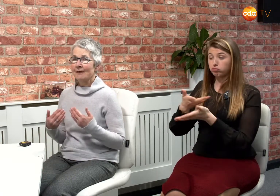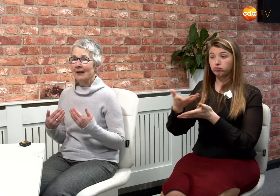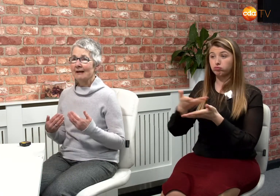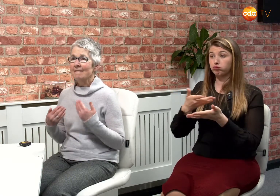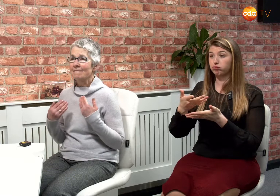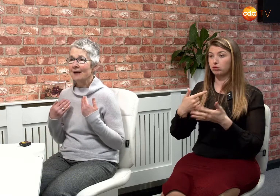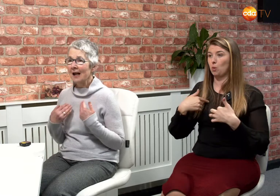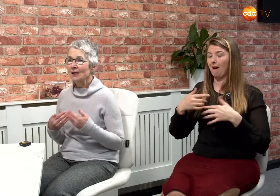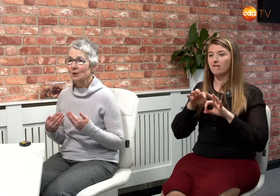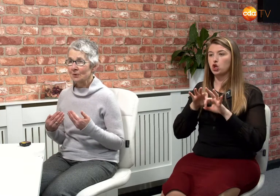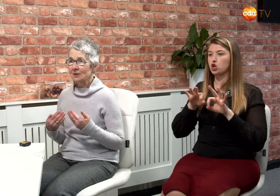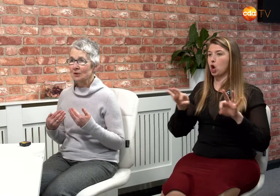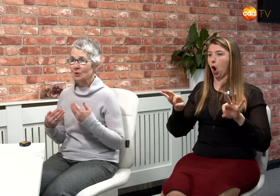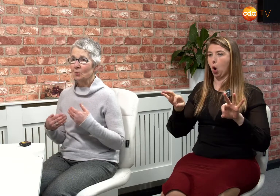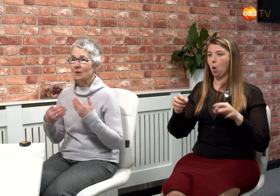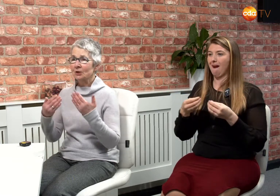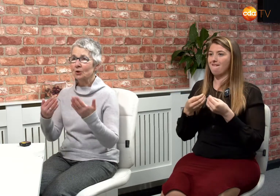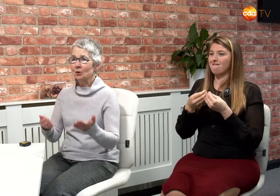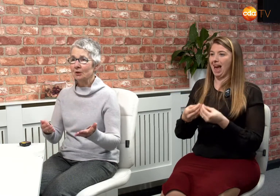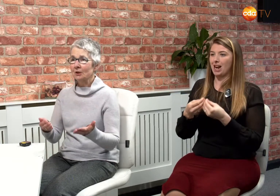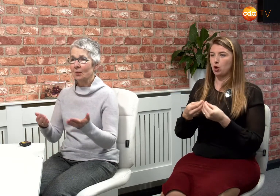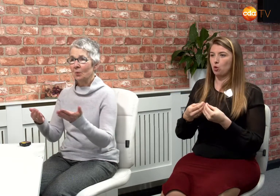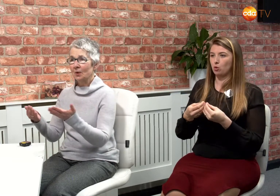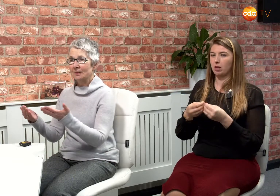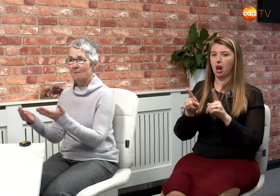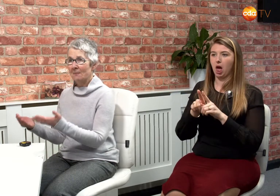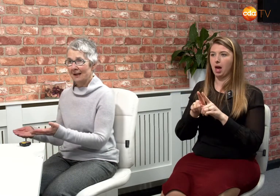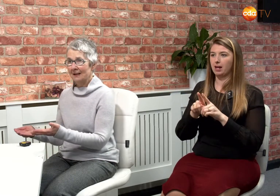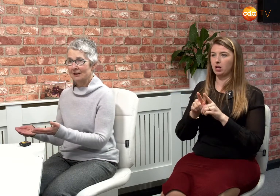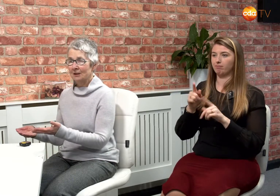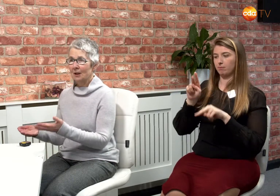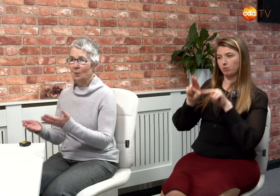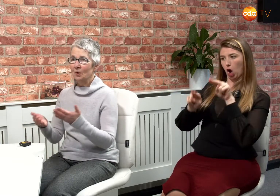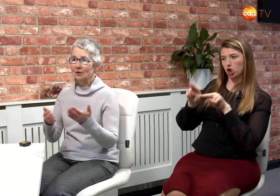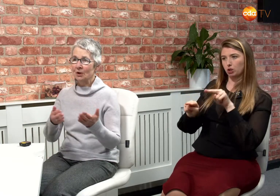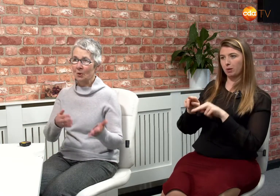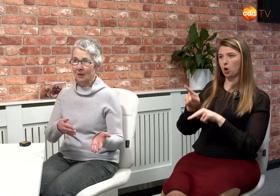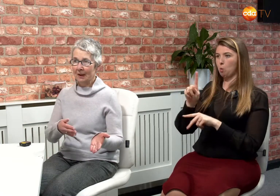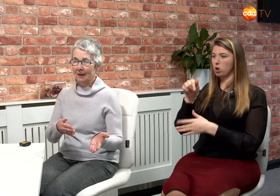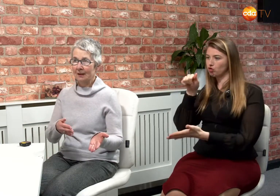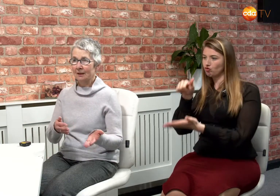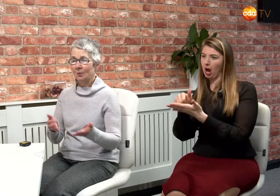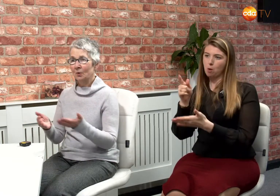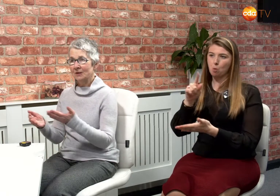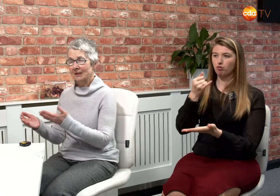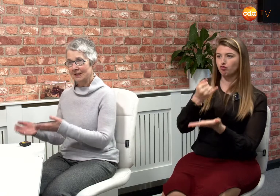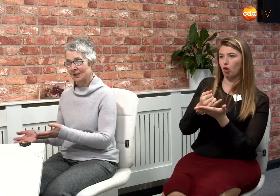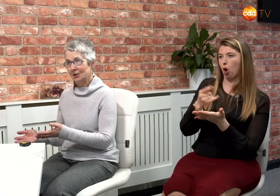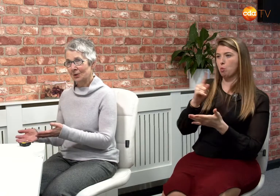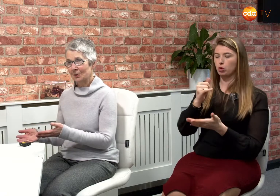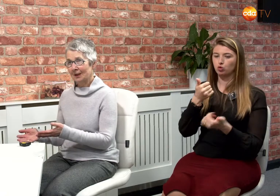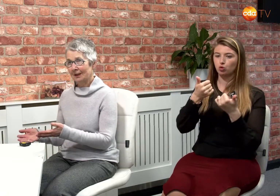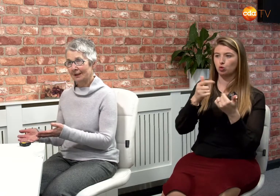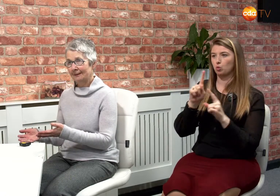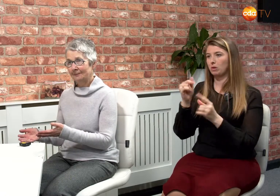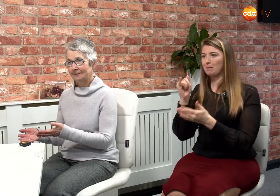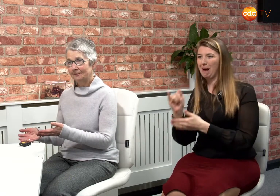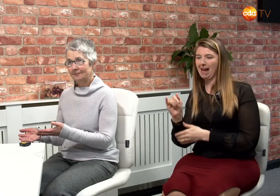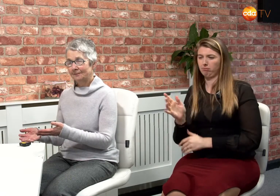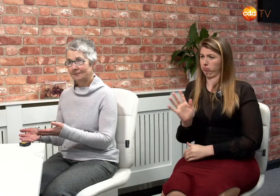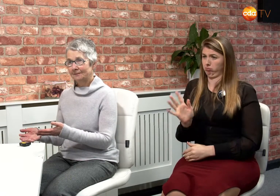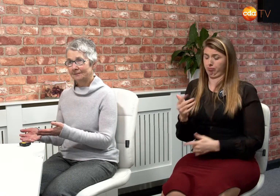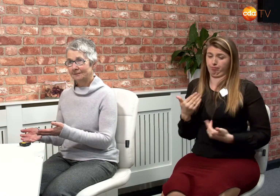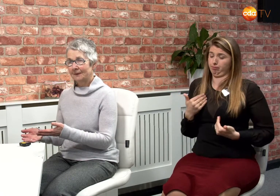don't have any values as to what's good and what's bad and what's okay and what isn't okay.